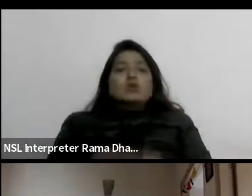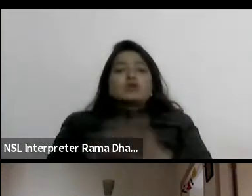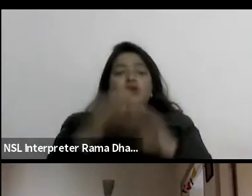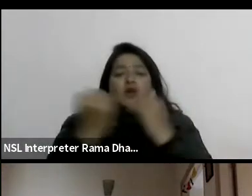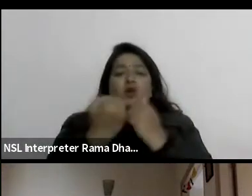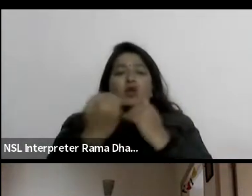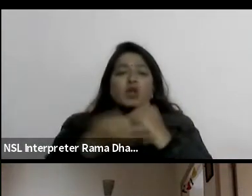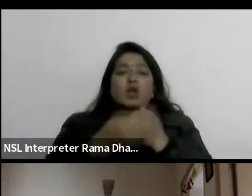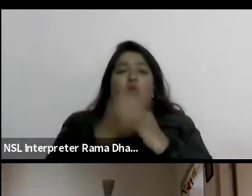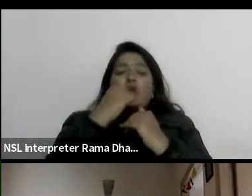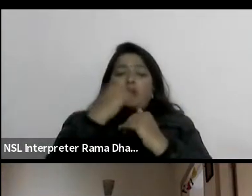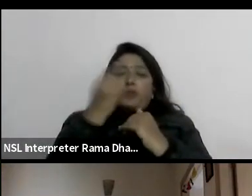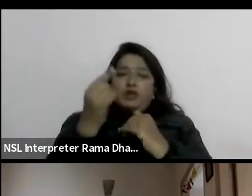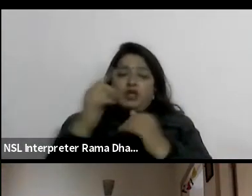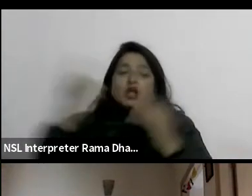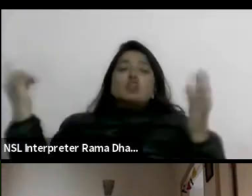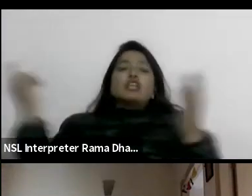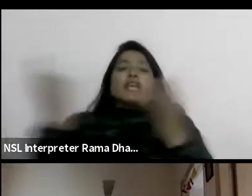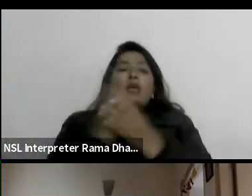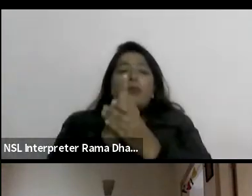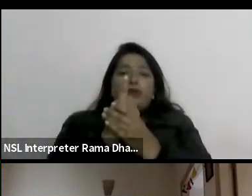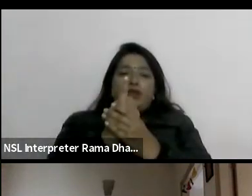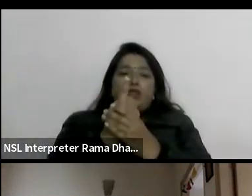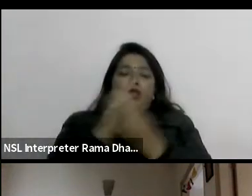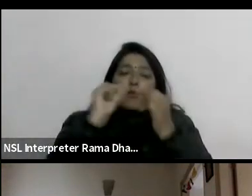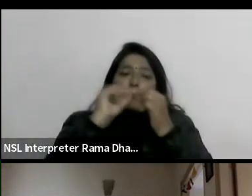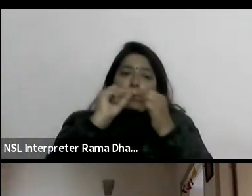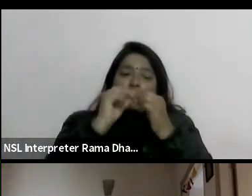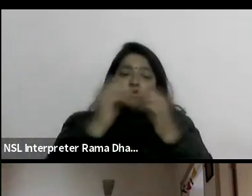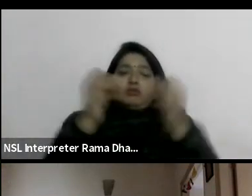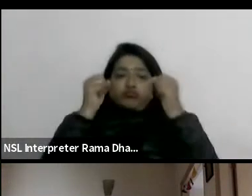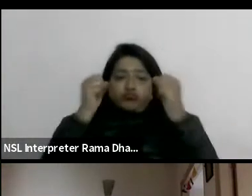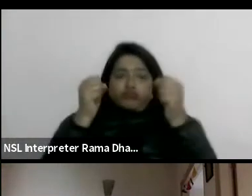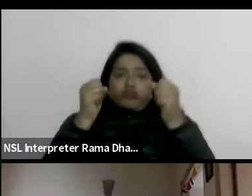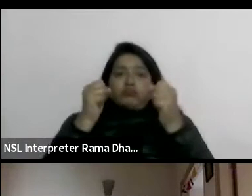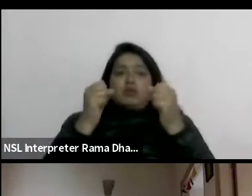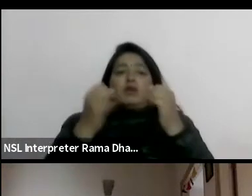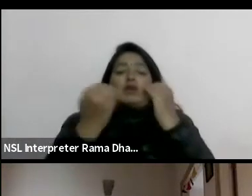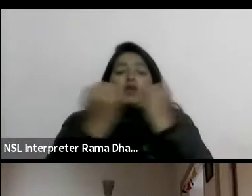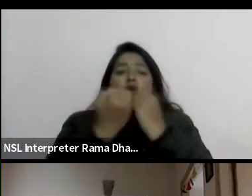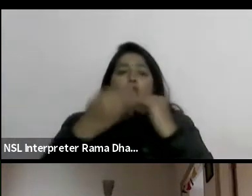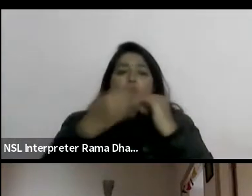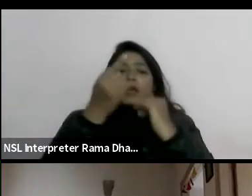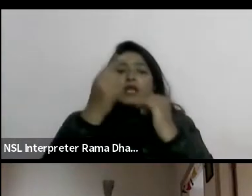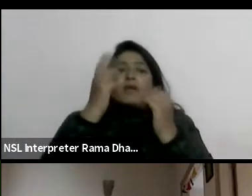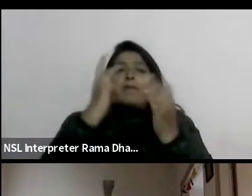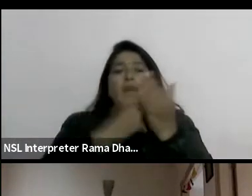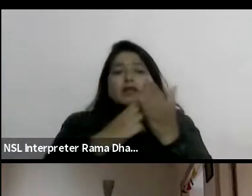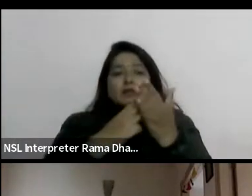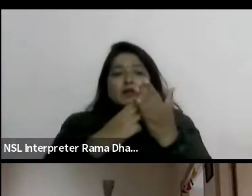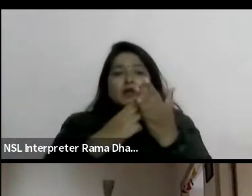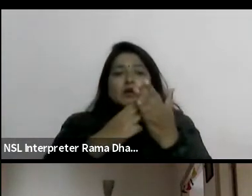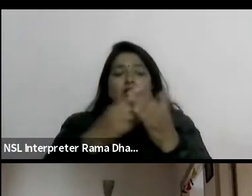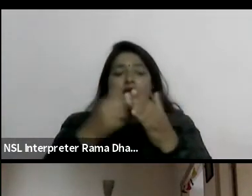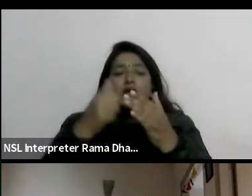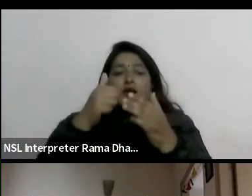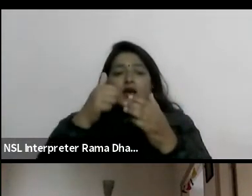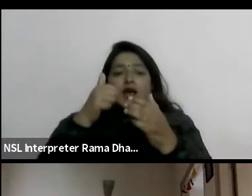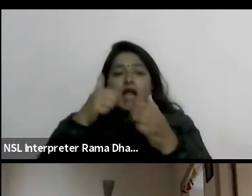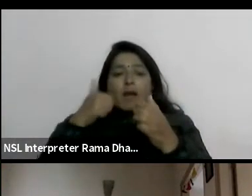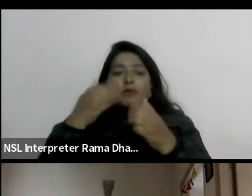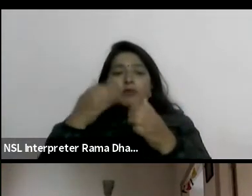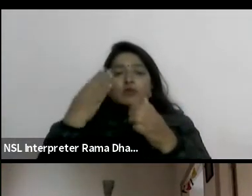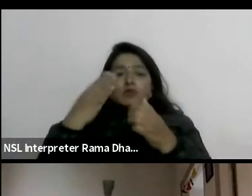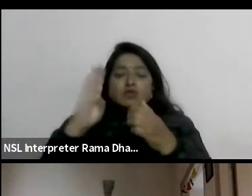so solidarity building is absolutely necessary at every stage. So among different people. So I think